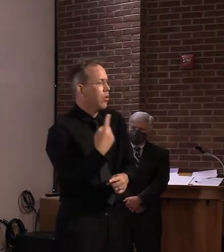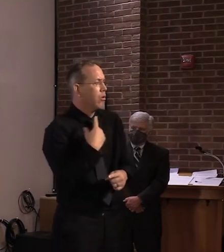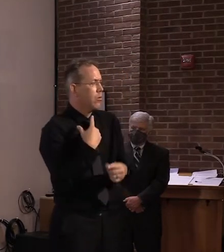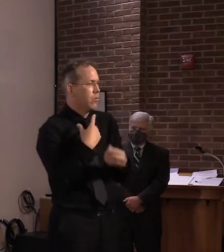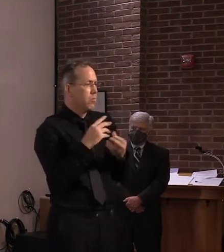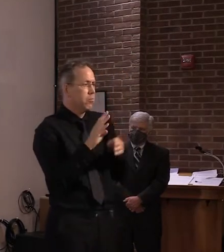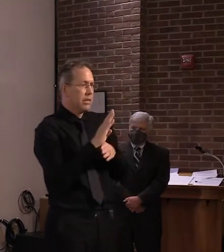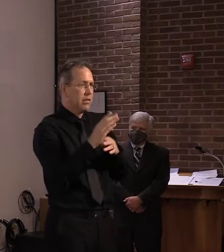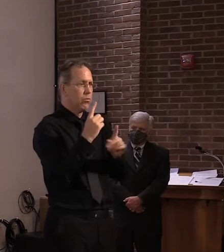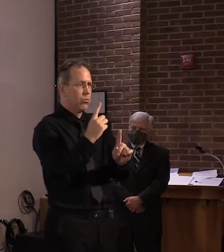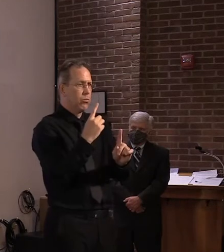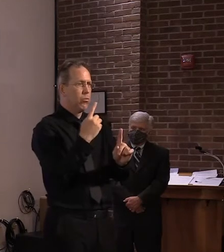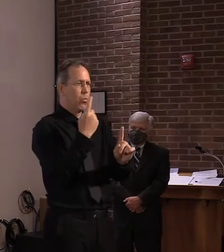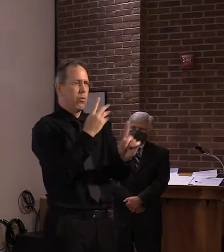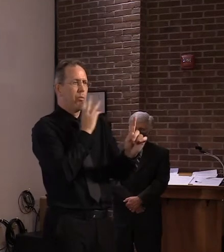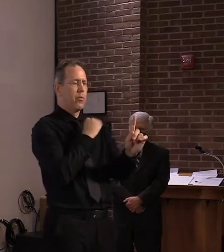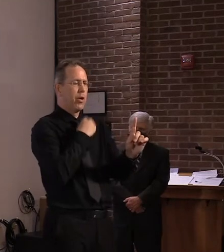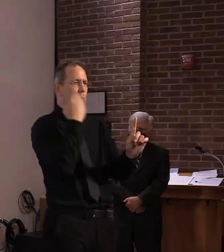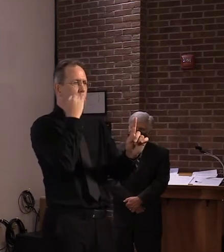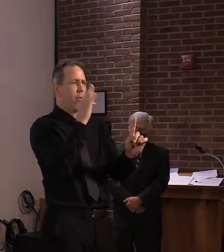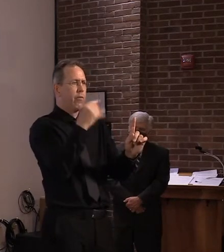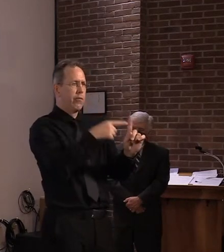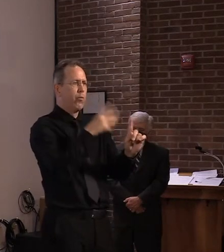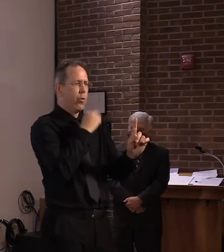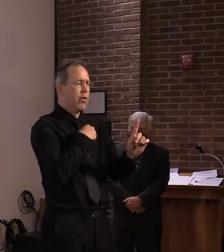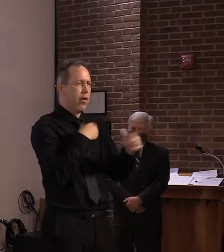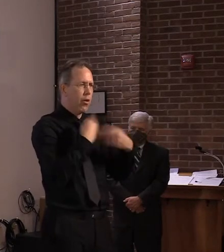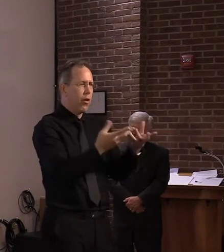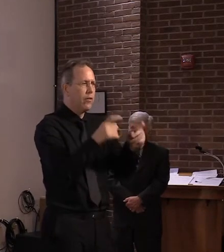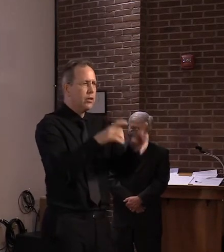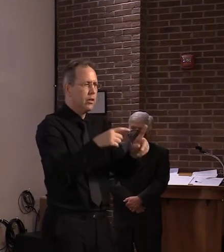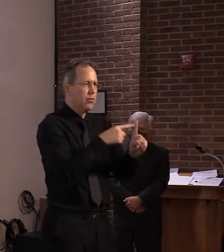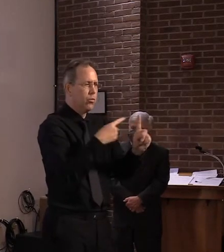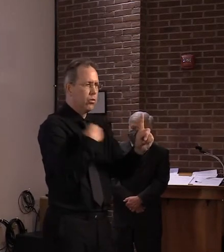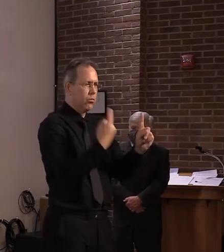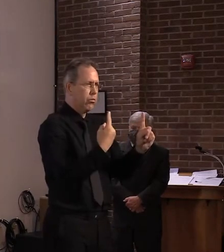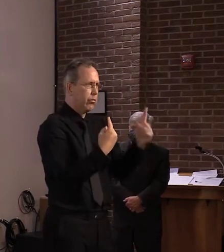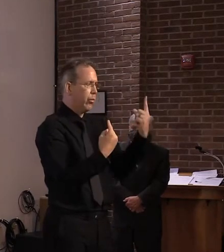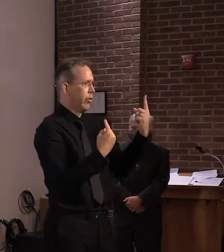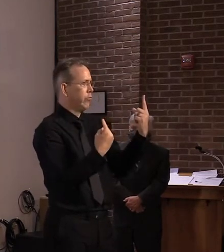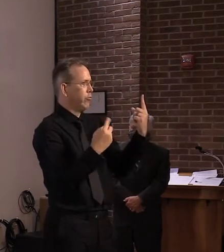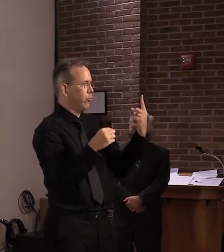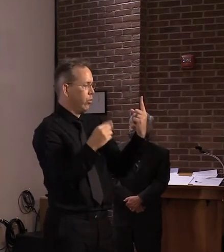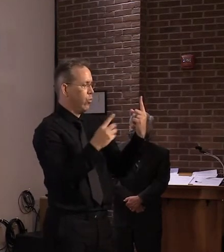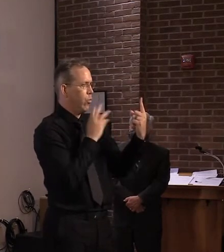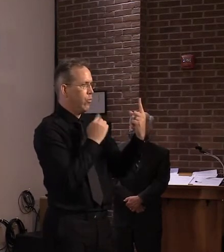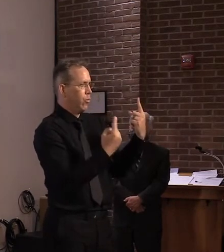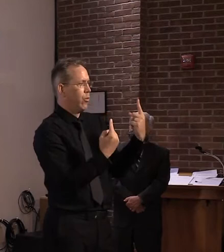Walmart. And that has not spread to all of the Walmarts in the state.